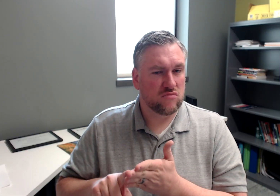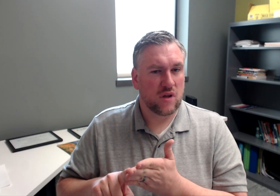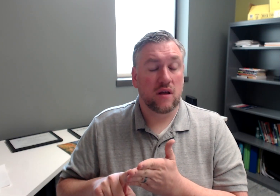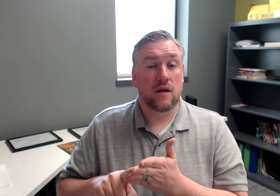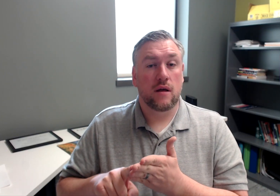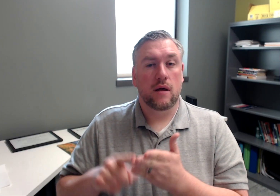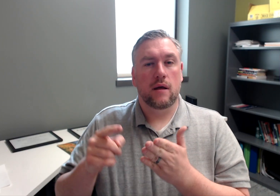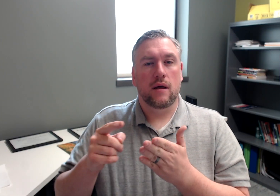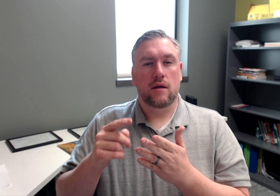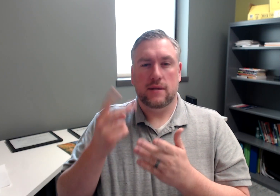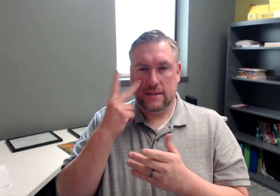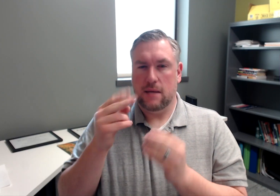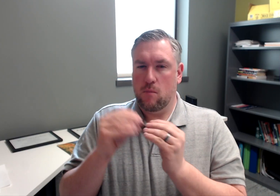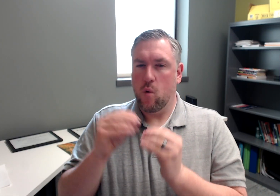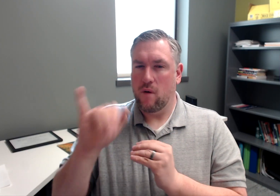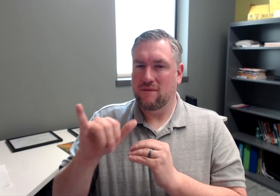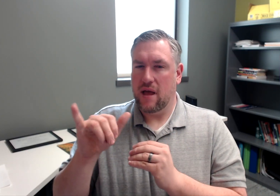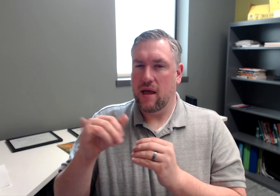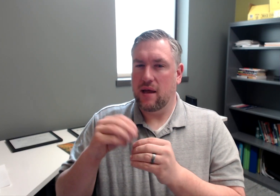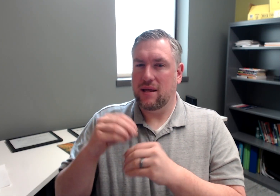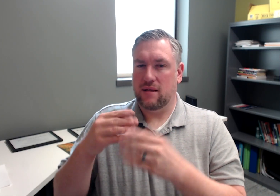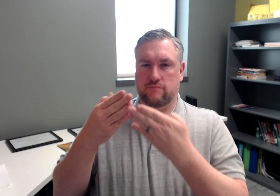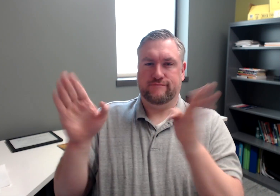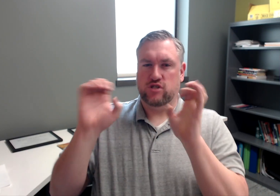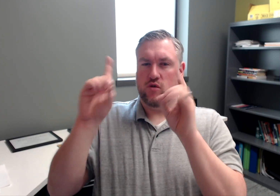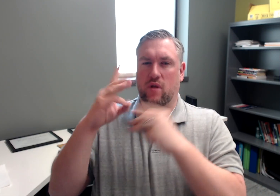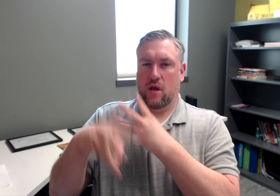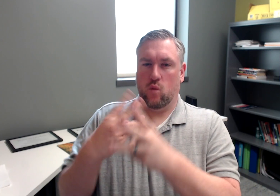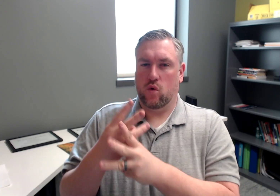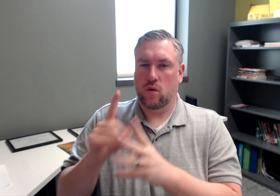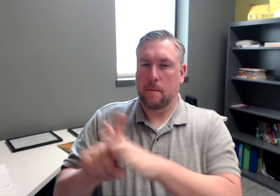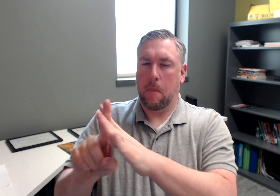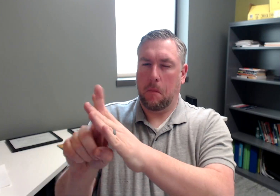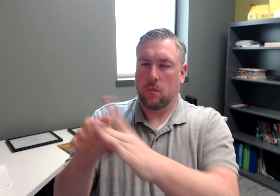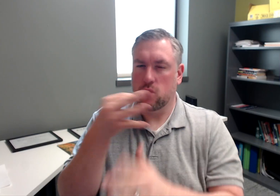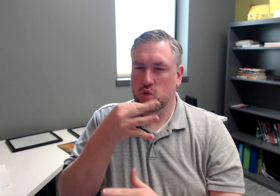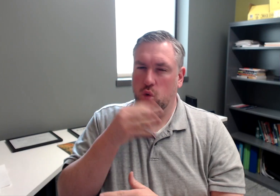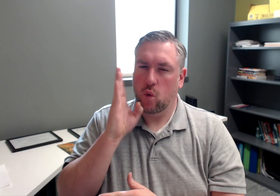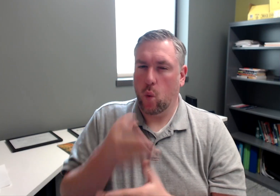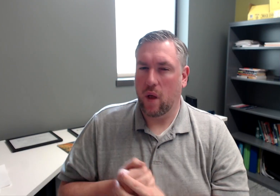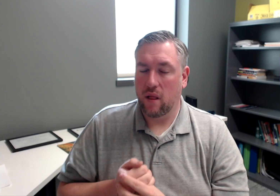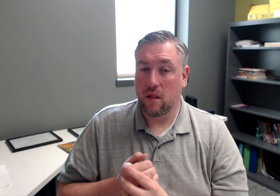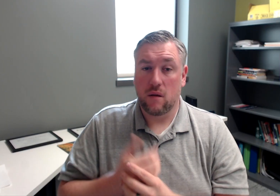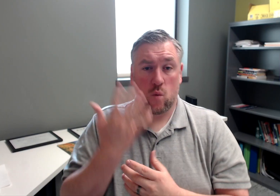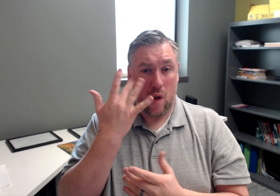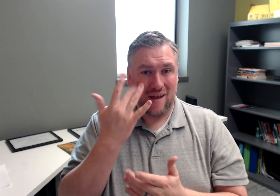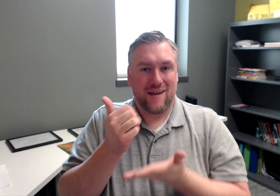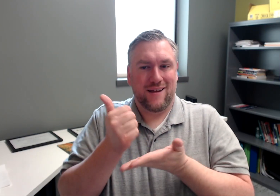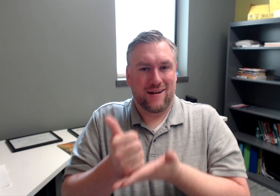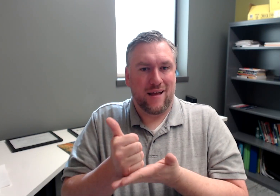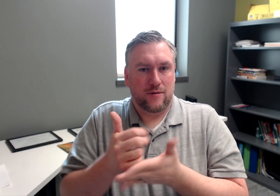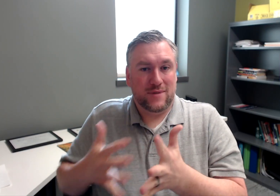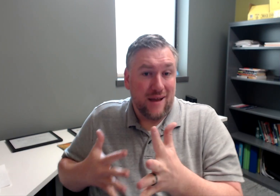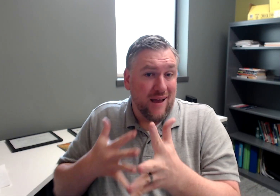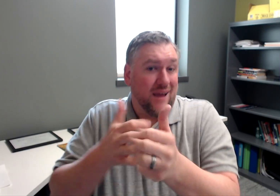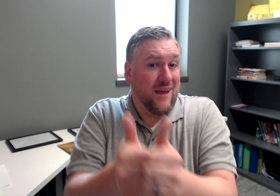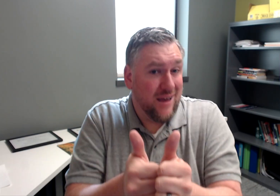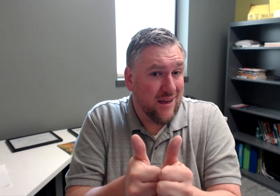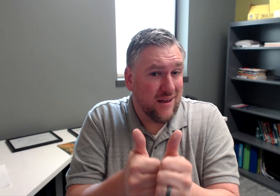research, we're going to see more of that in the general ed world showing up soon. Why? Because it